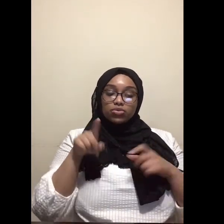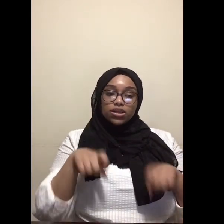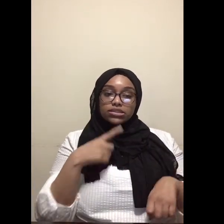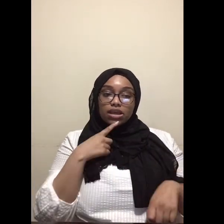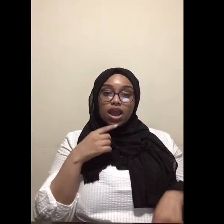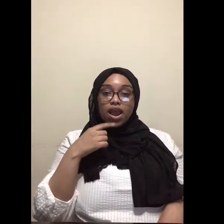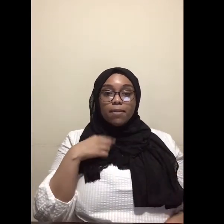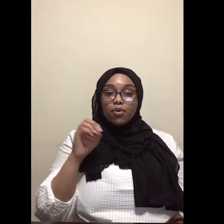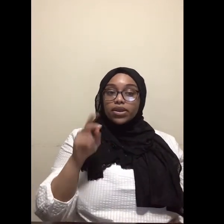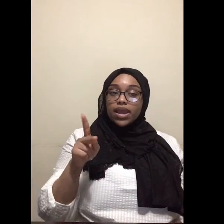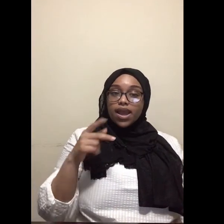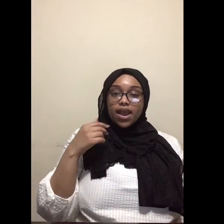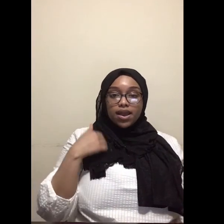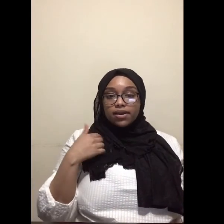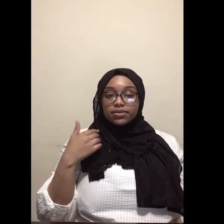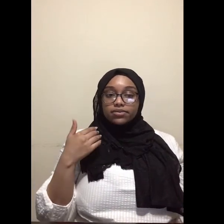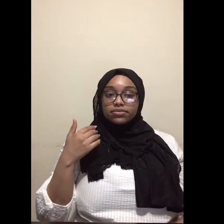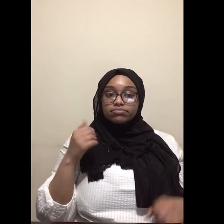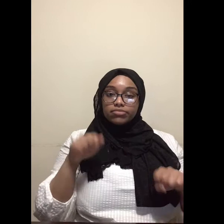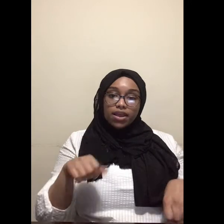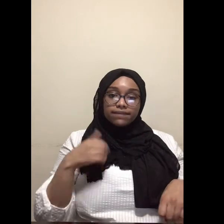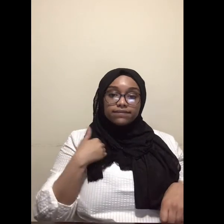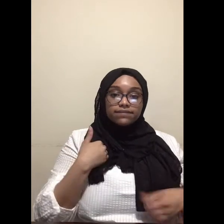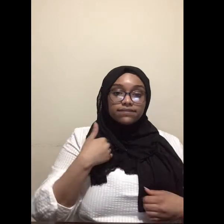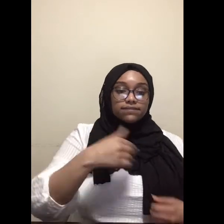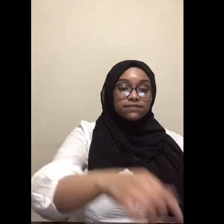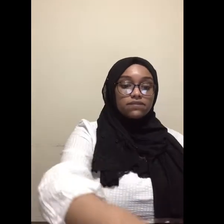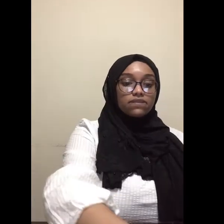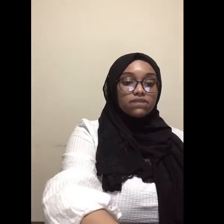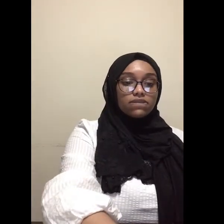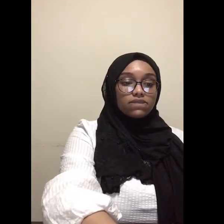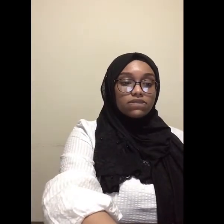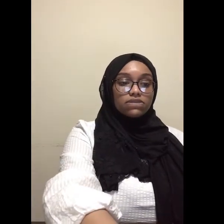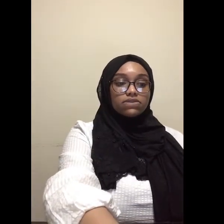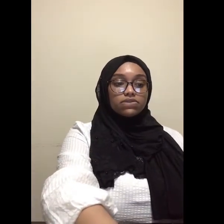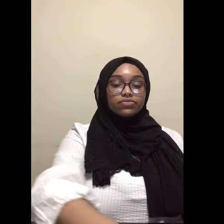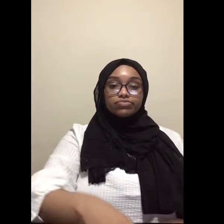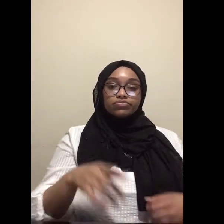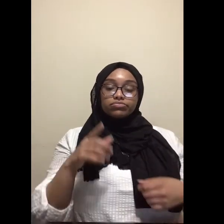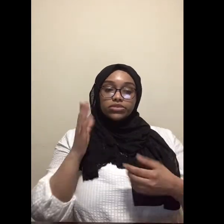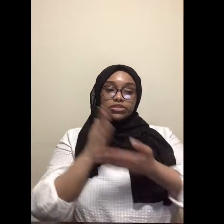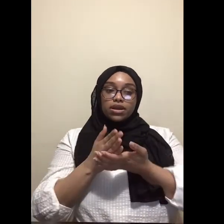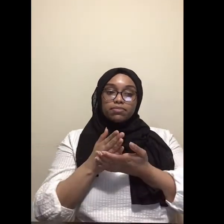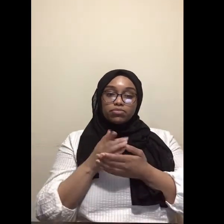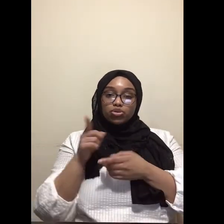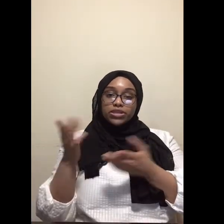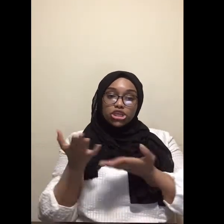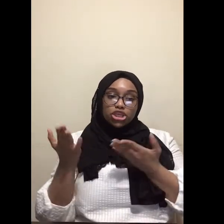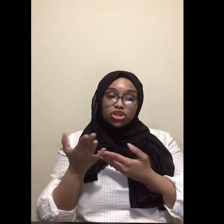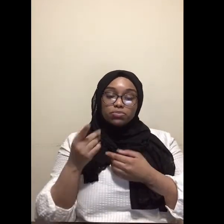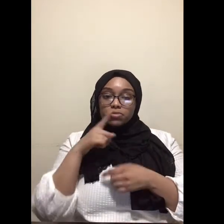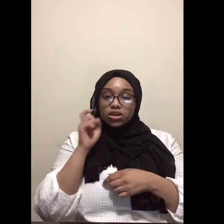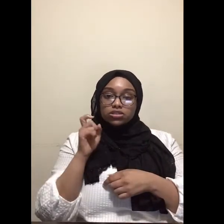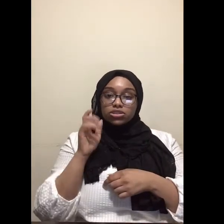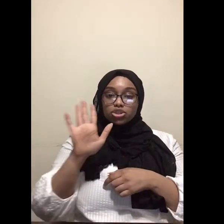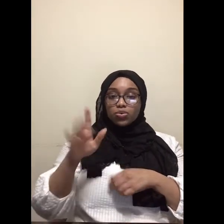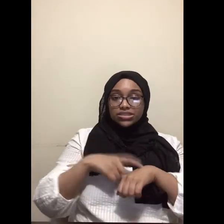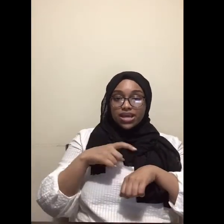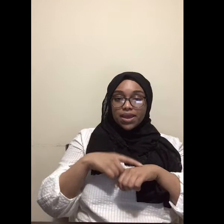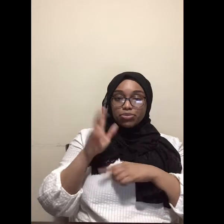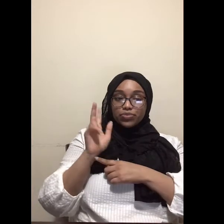person. And so that's one way that you can do it. If the difficult board member tries to keep talking, you want to once